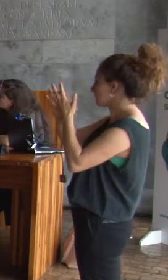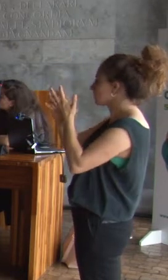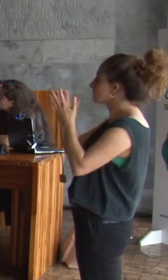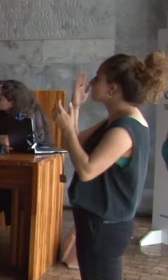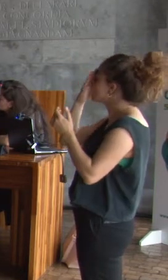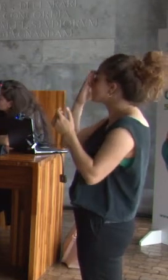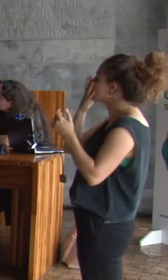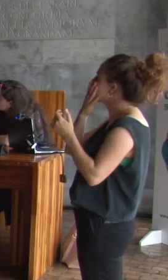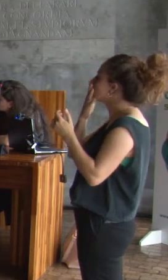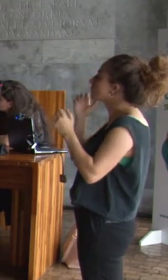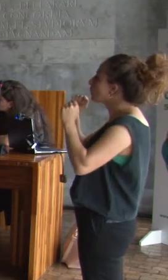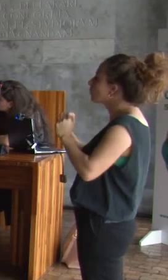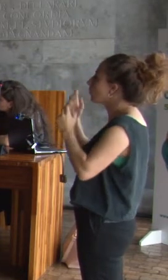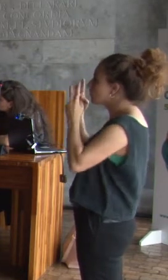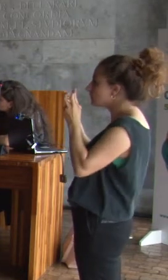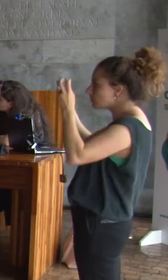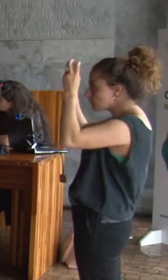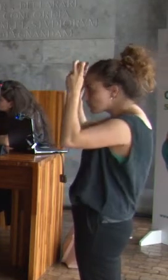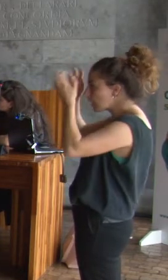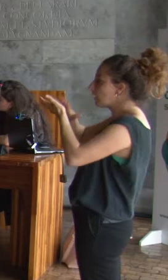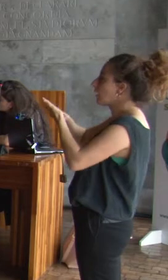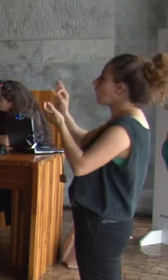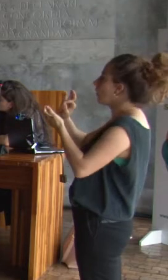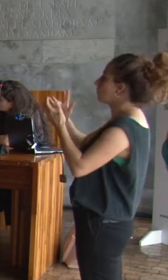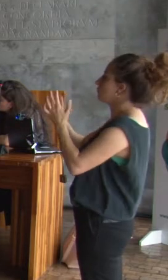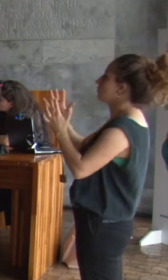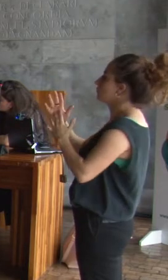be a bishop, a saint or Christ.